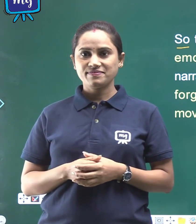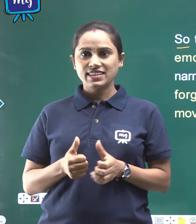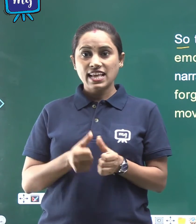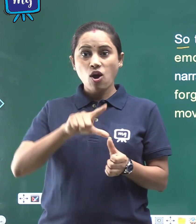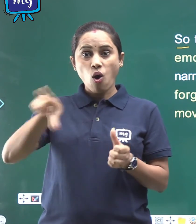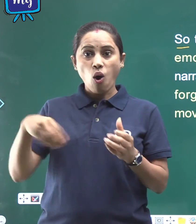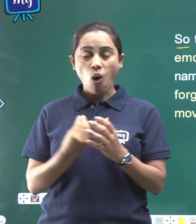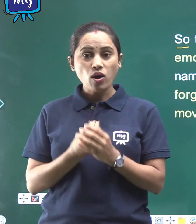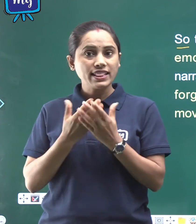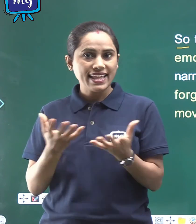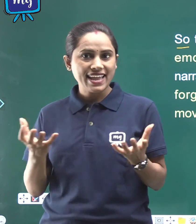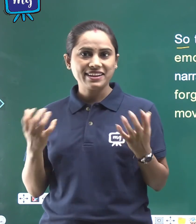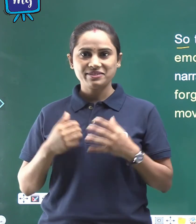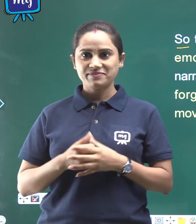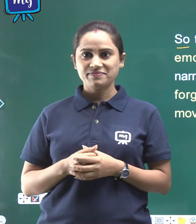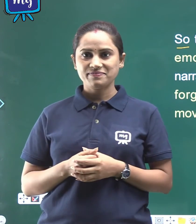all their